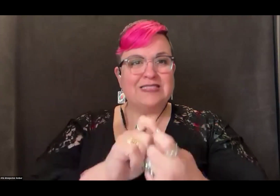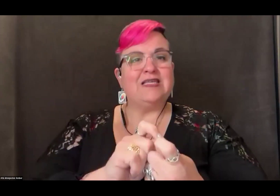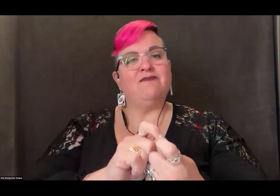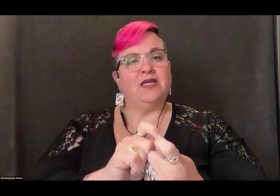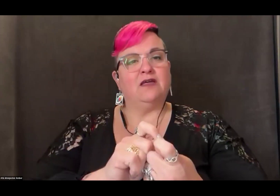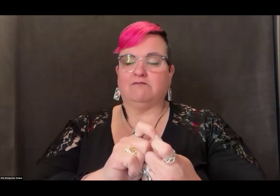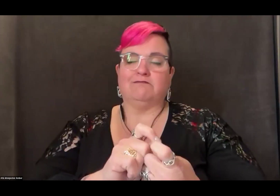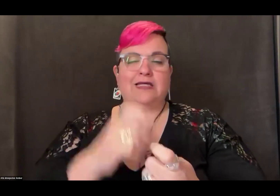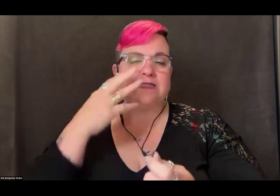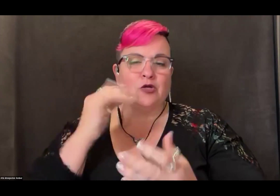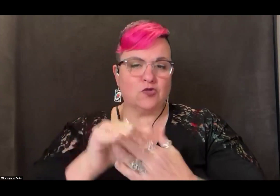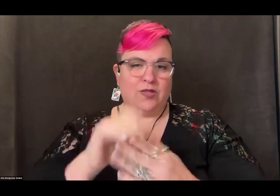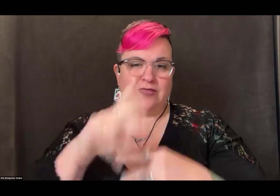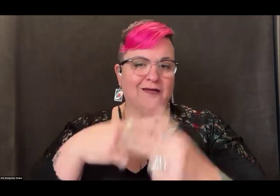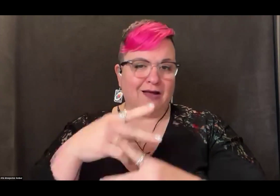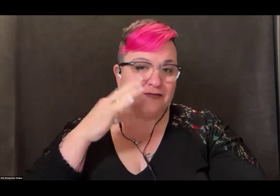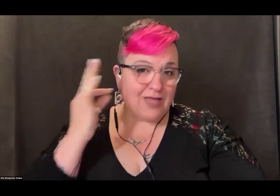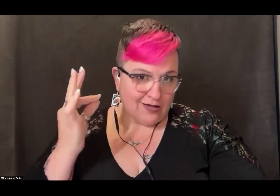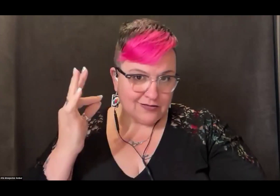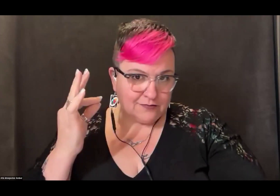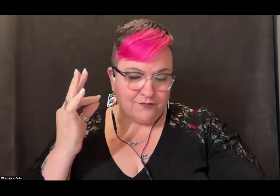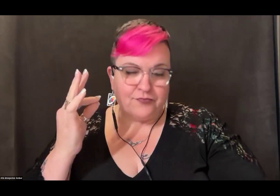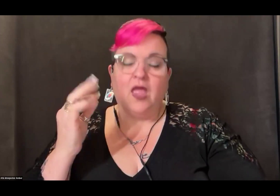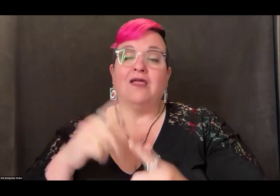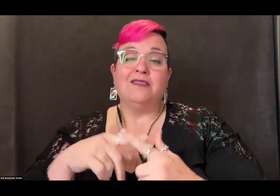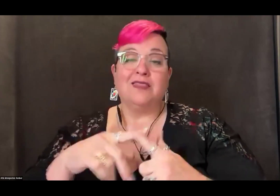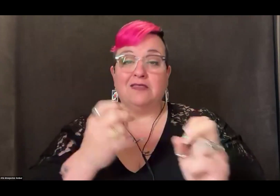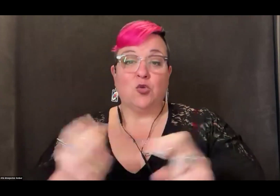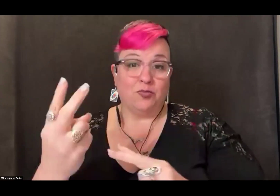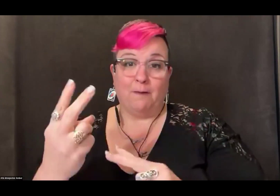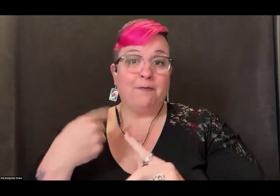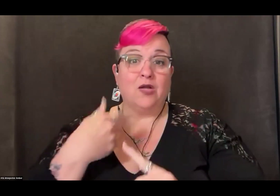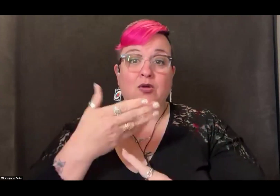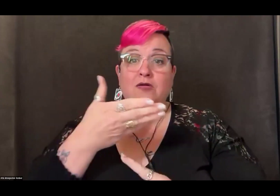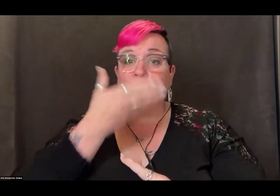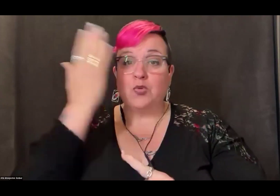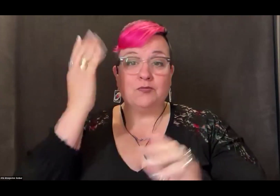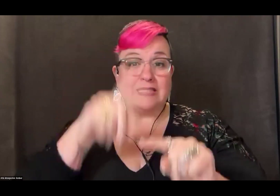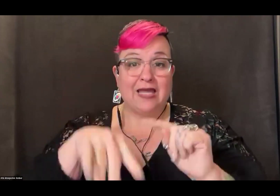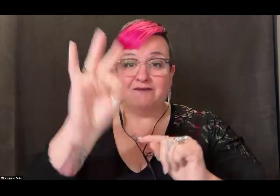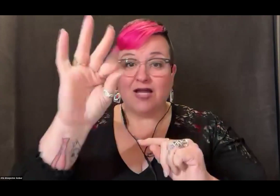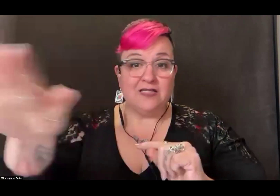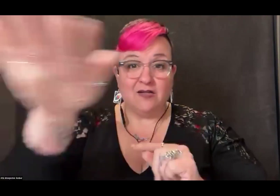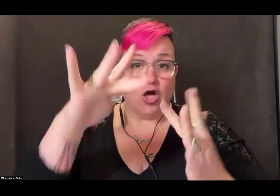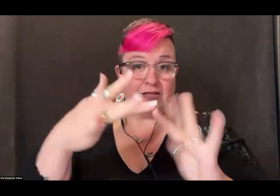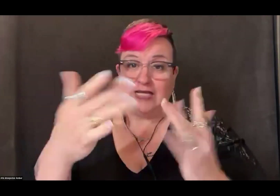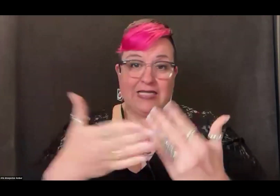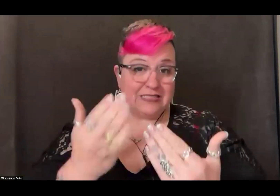Cheshire cats, and that isn't found online or not found